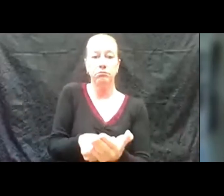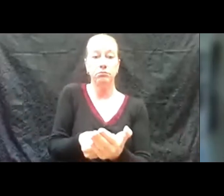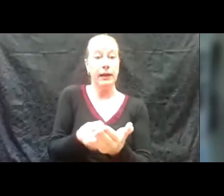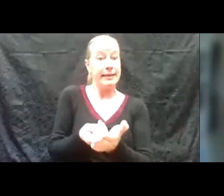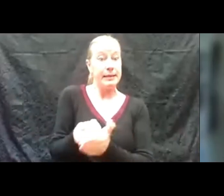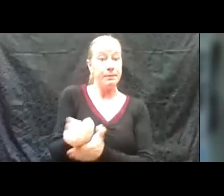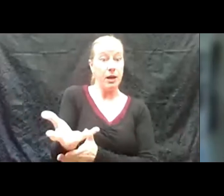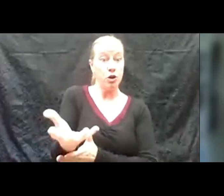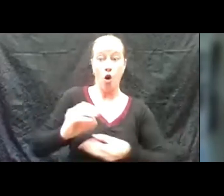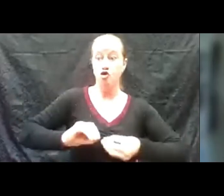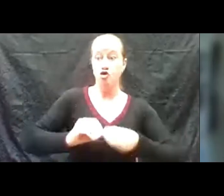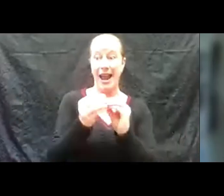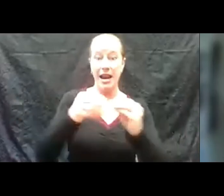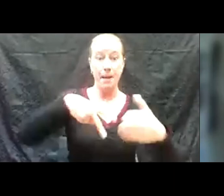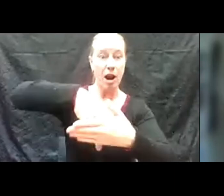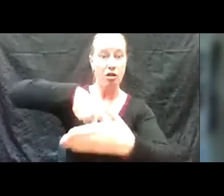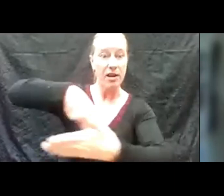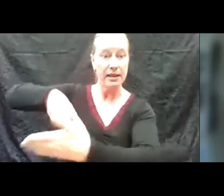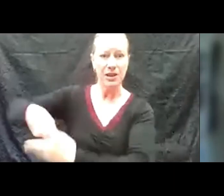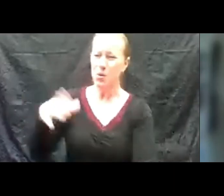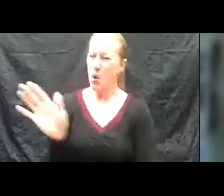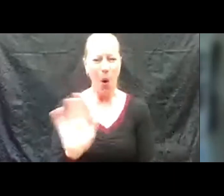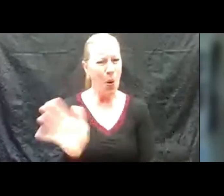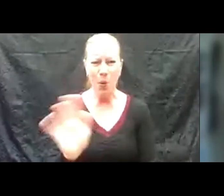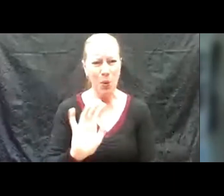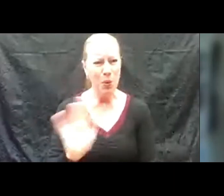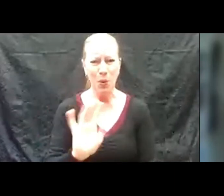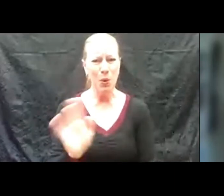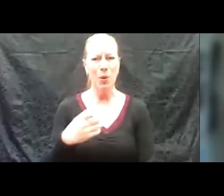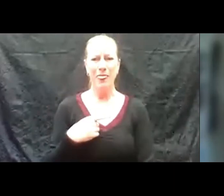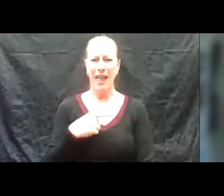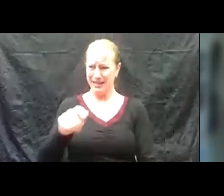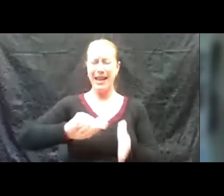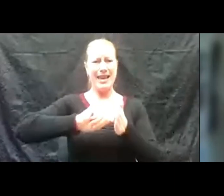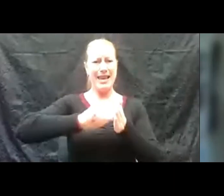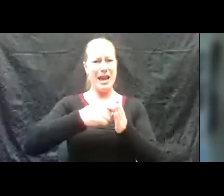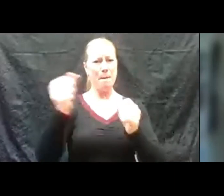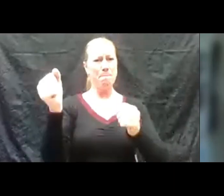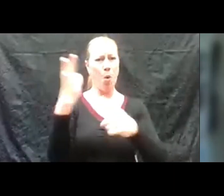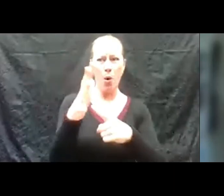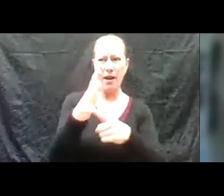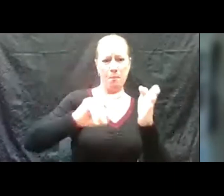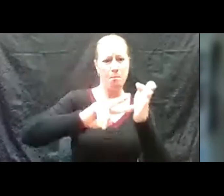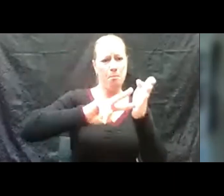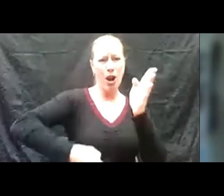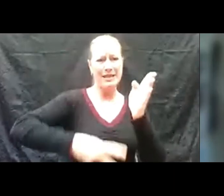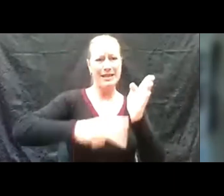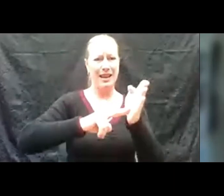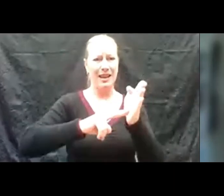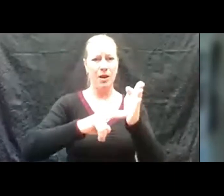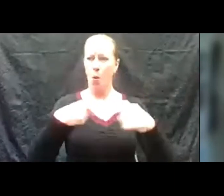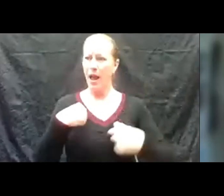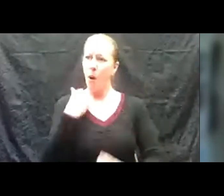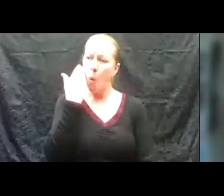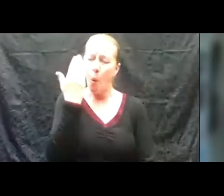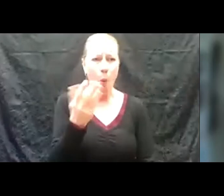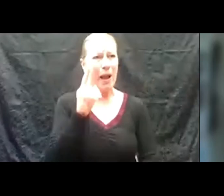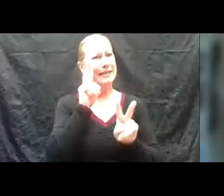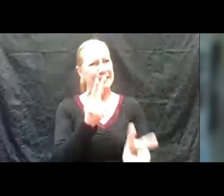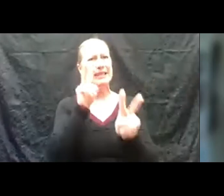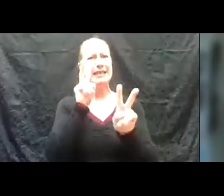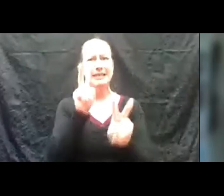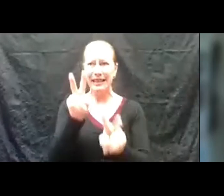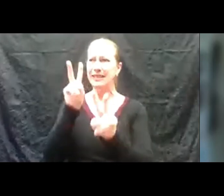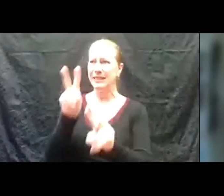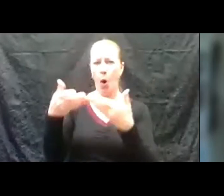on creating more barriers. That's another key component for me in terms of policy, that, we constantly see the